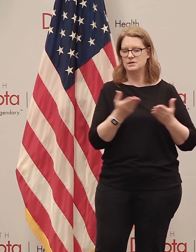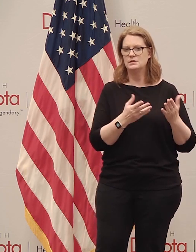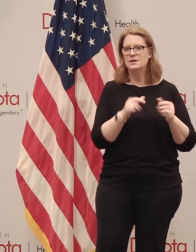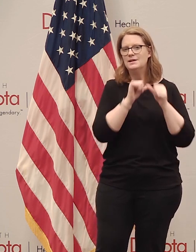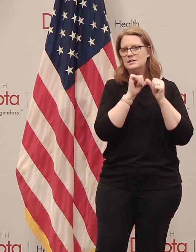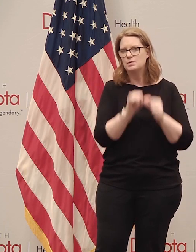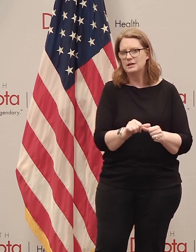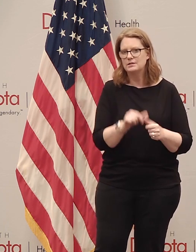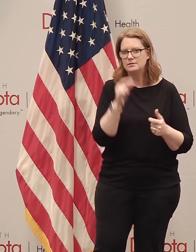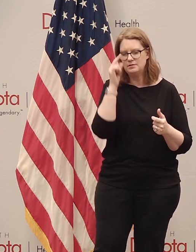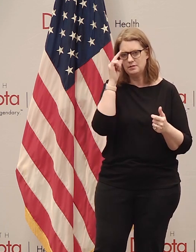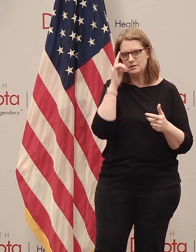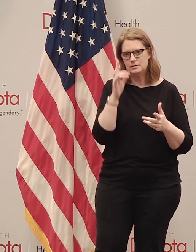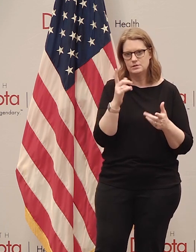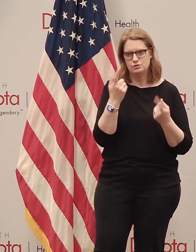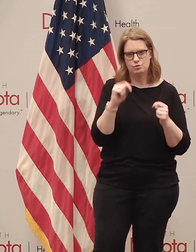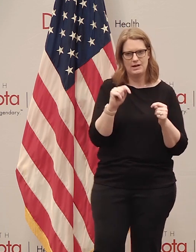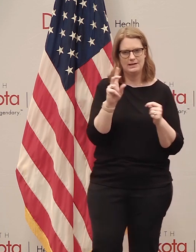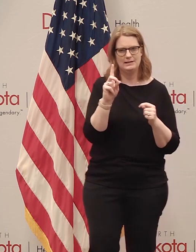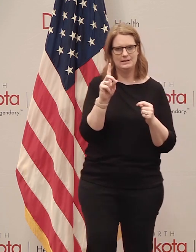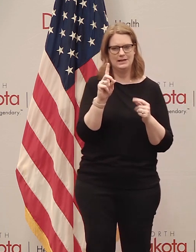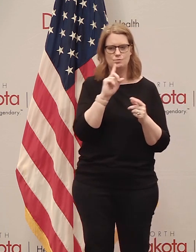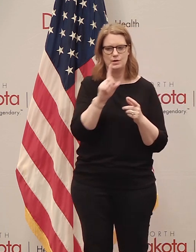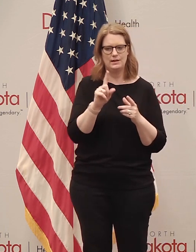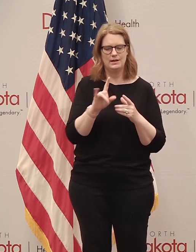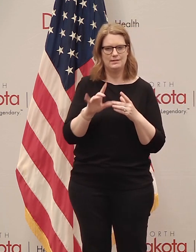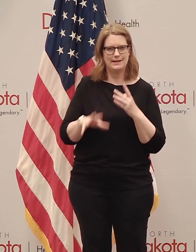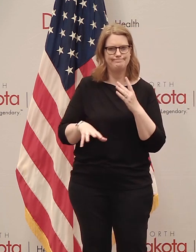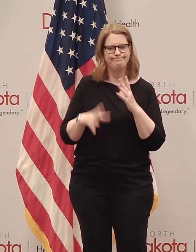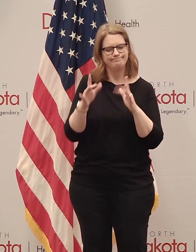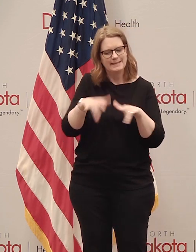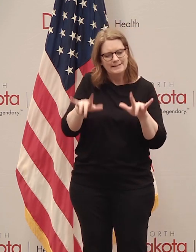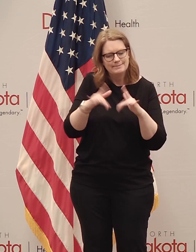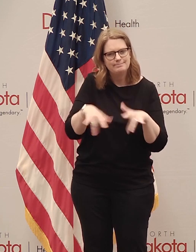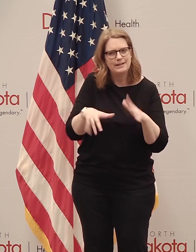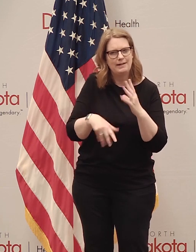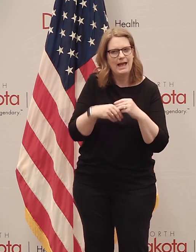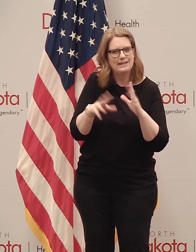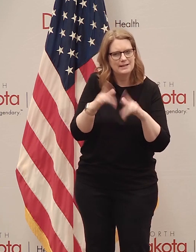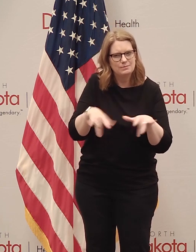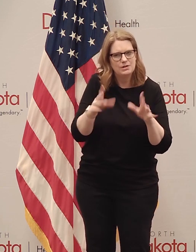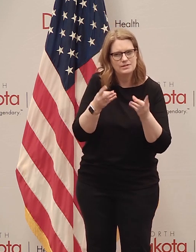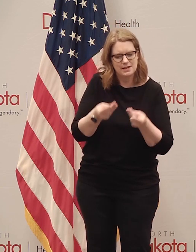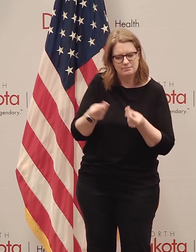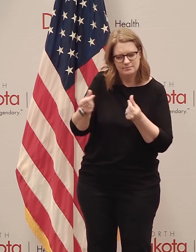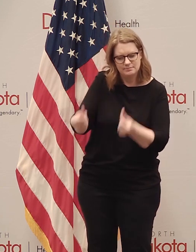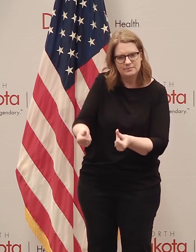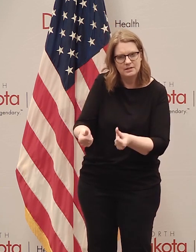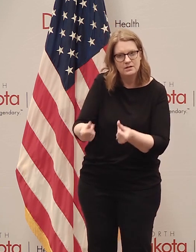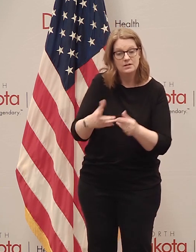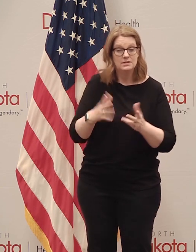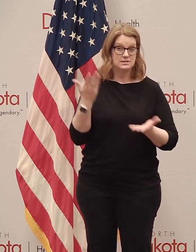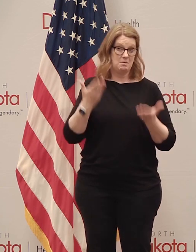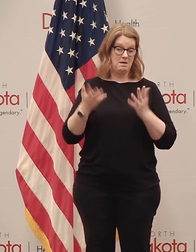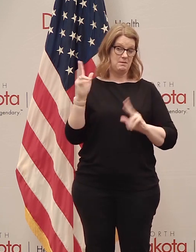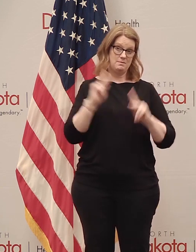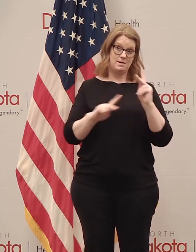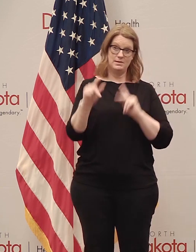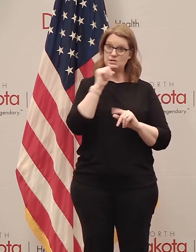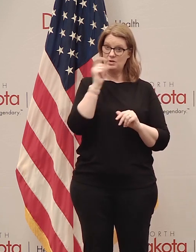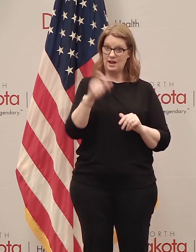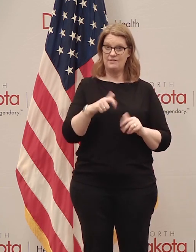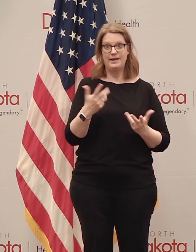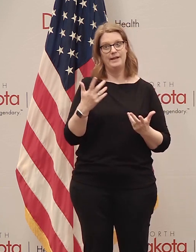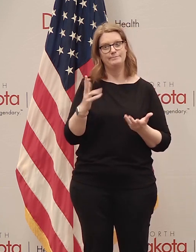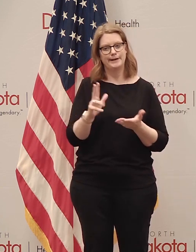make investments to digitize more and more of the work we do and improve business processes so that citizens don't have to spend time coming